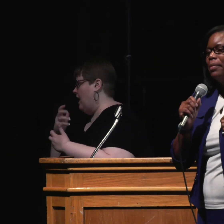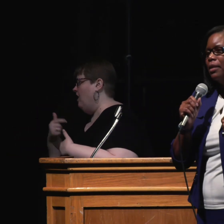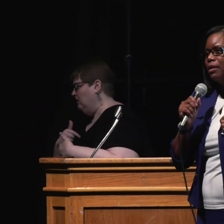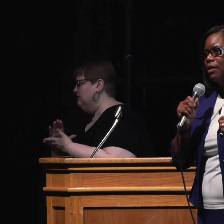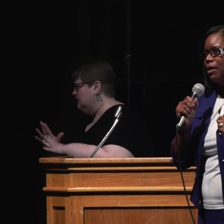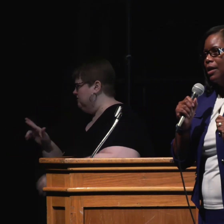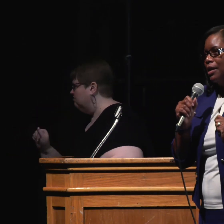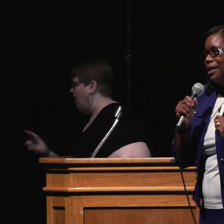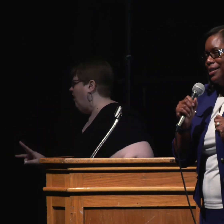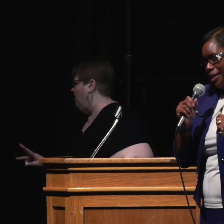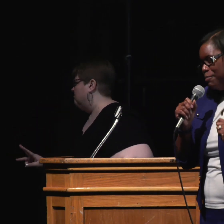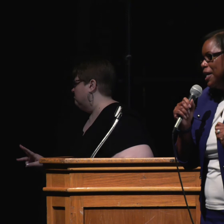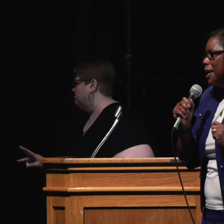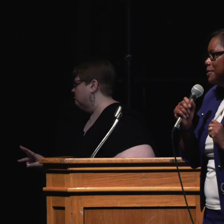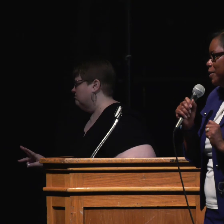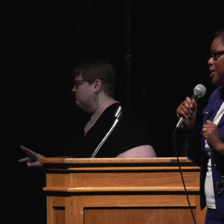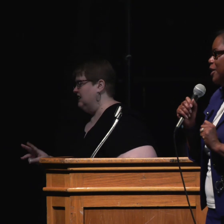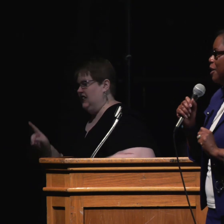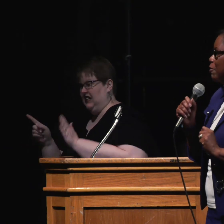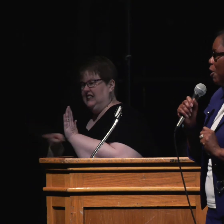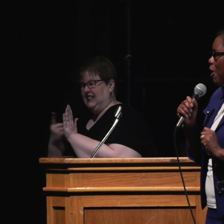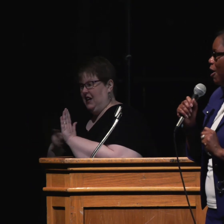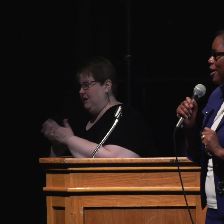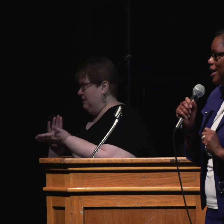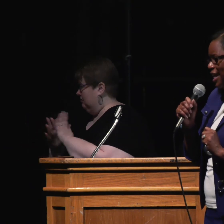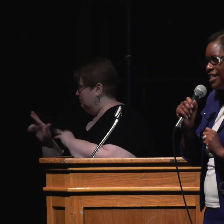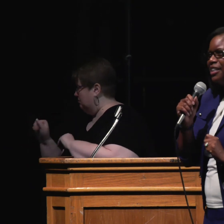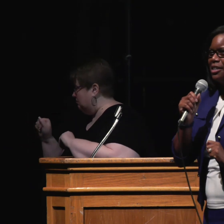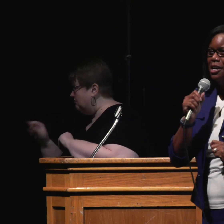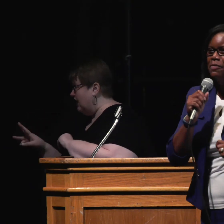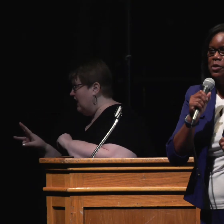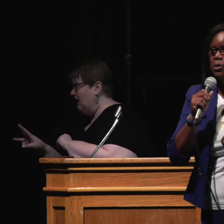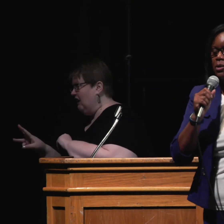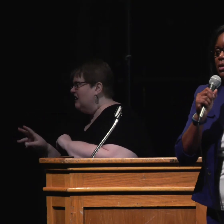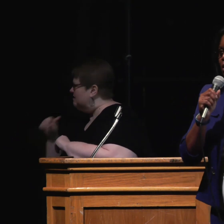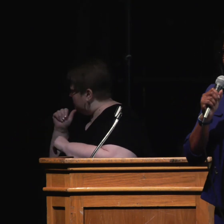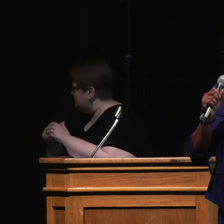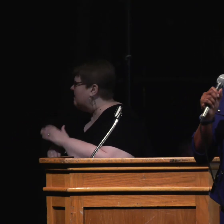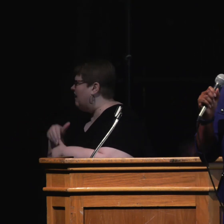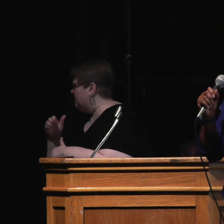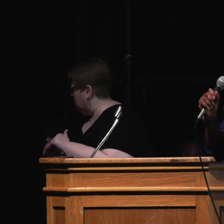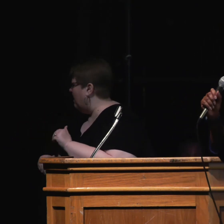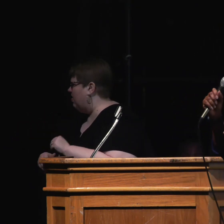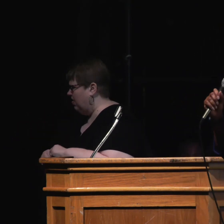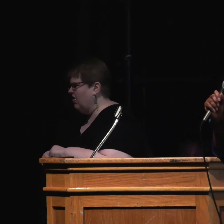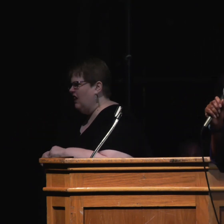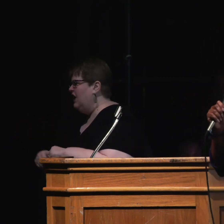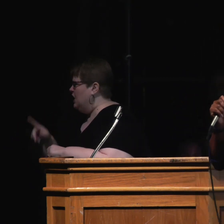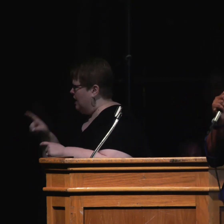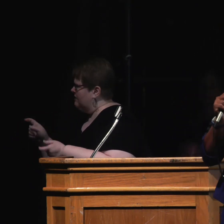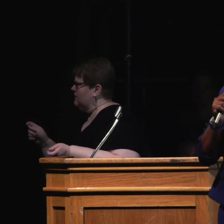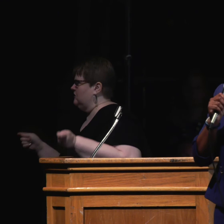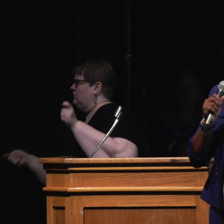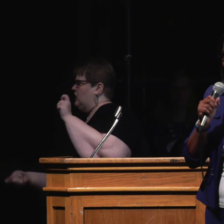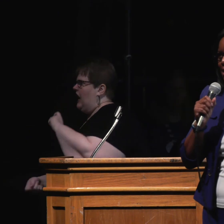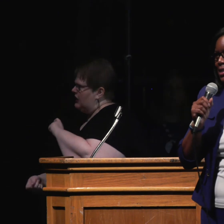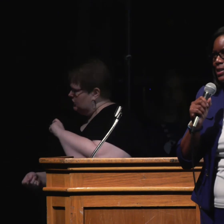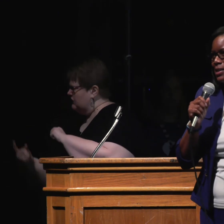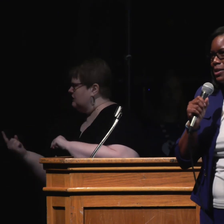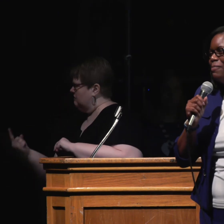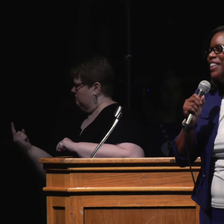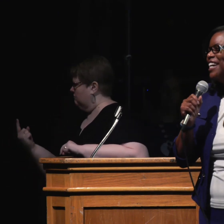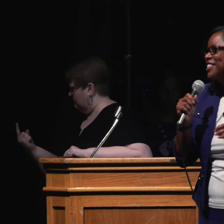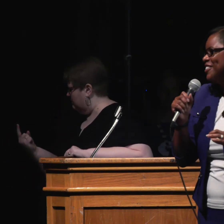raw, sometimes when you get raw, it's uncomfortable because you have to change some